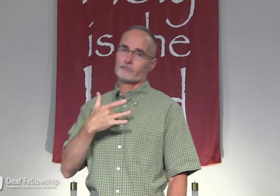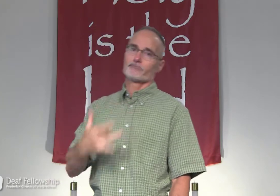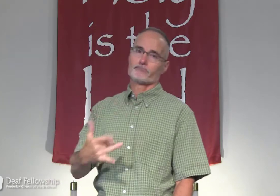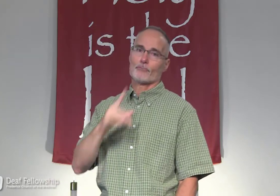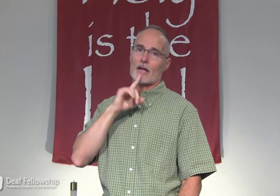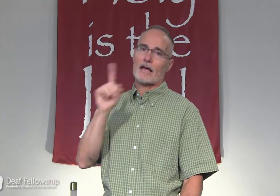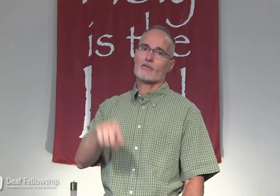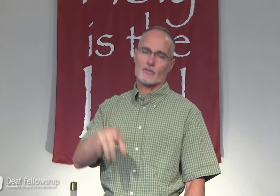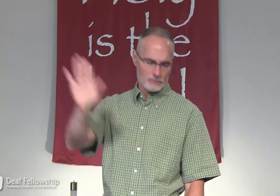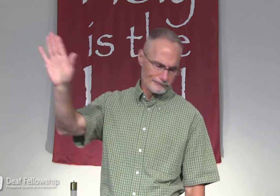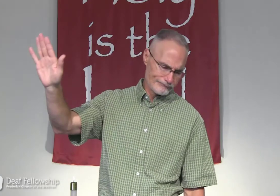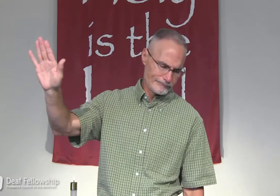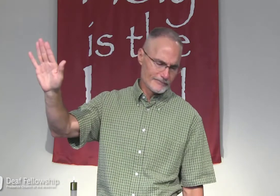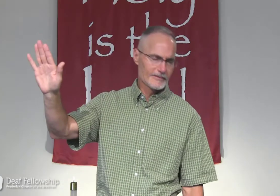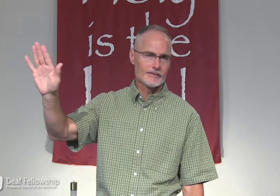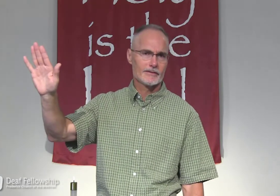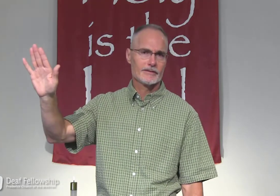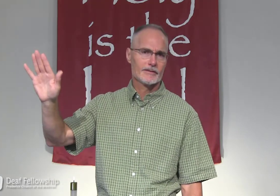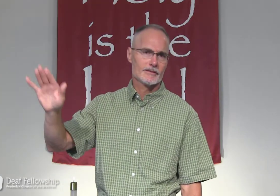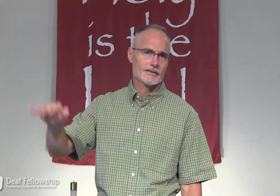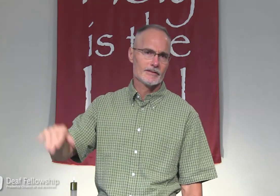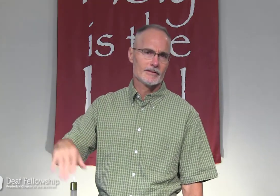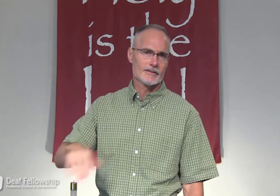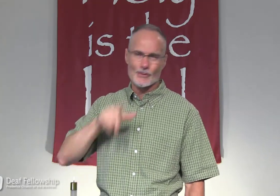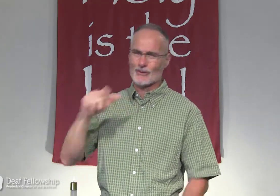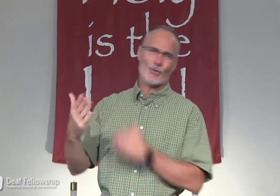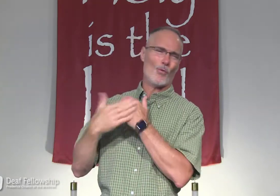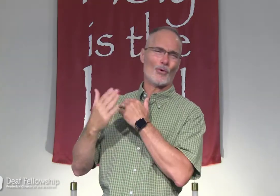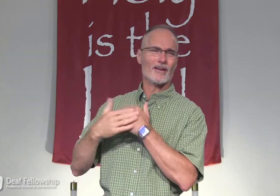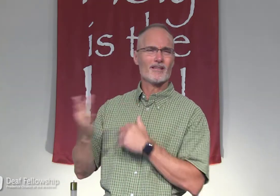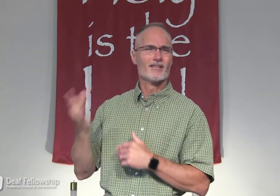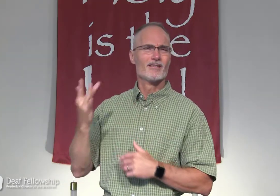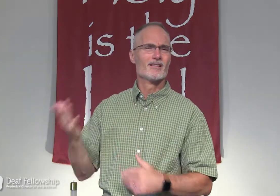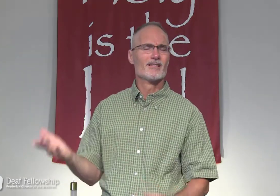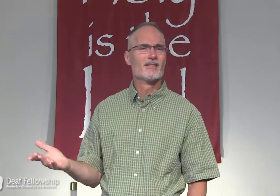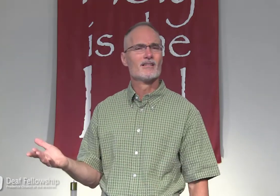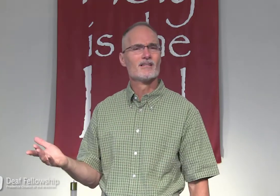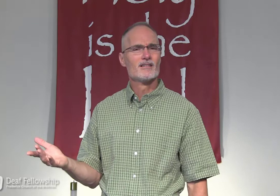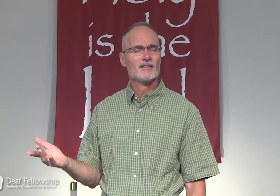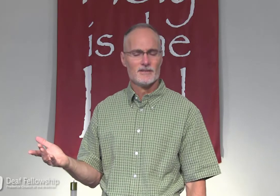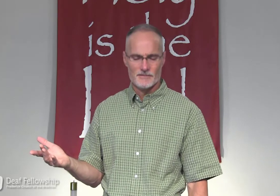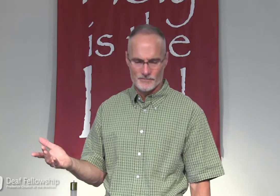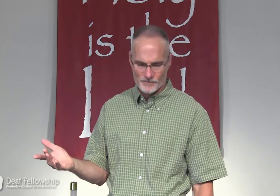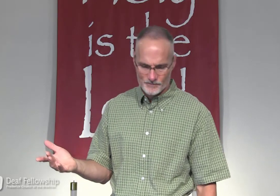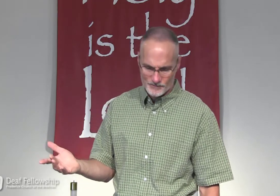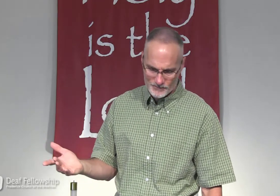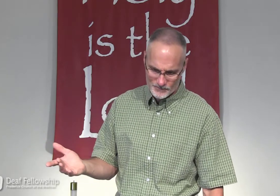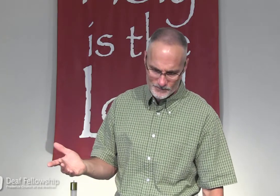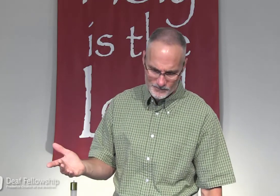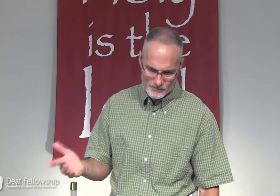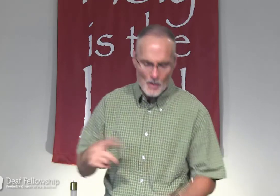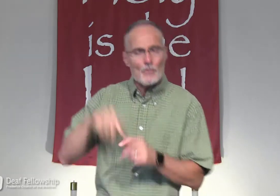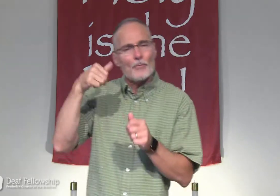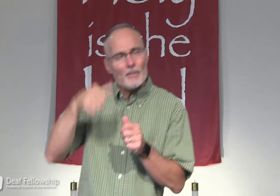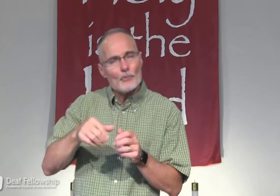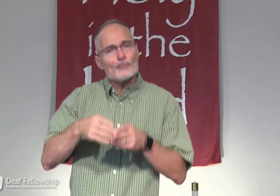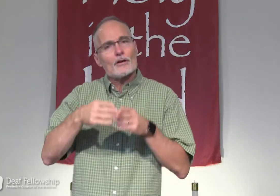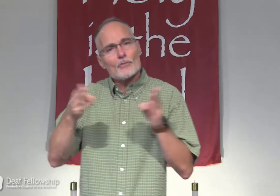that. I mean, that's our typical reaction. Oh, please, you don't have to warn me about things.